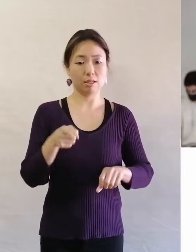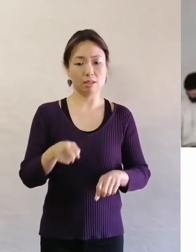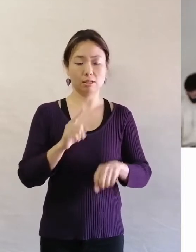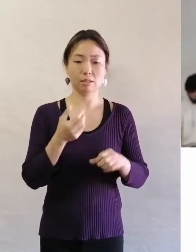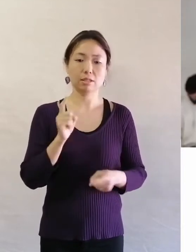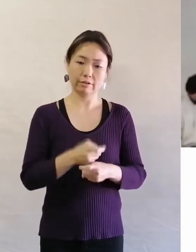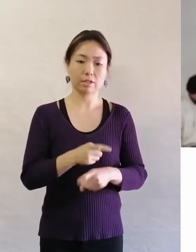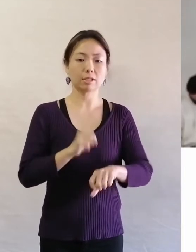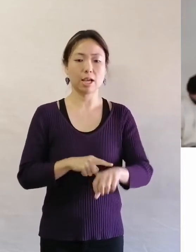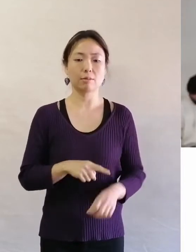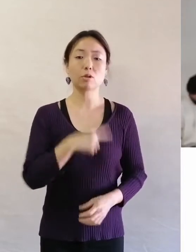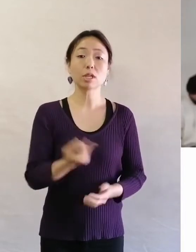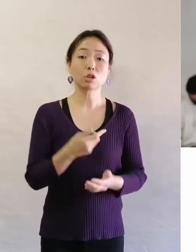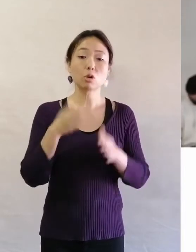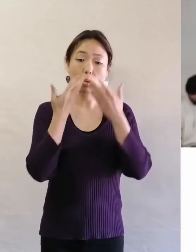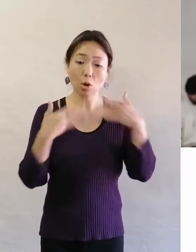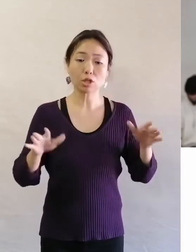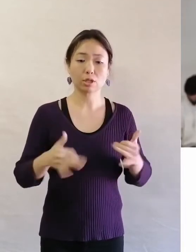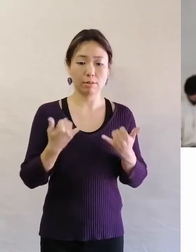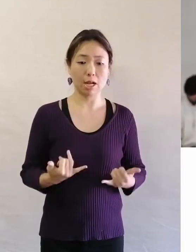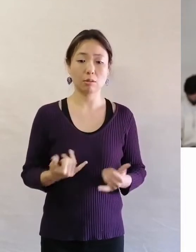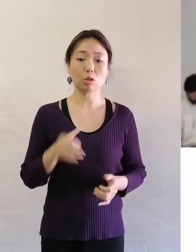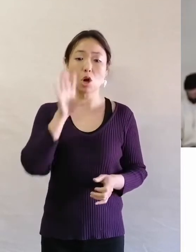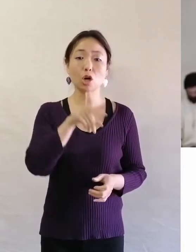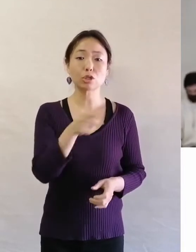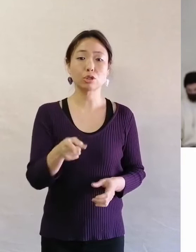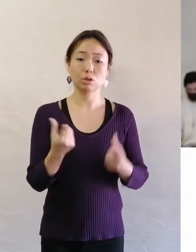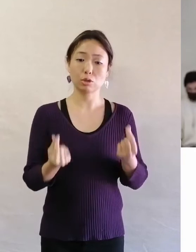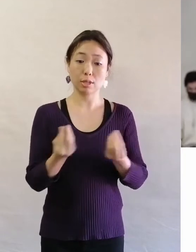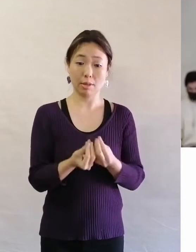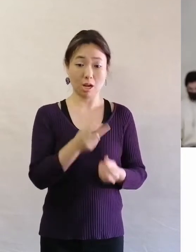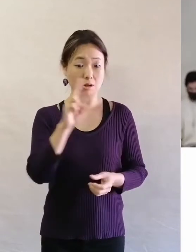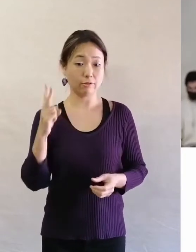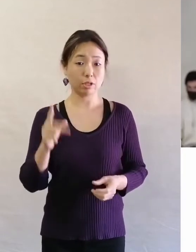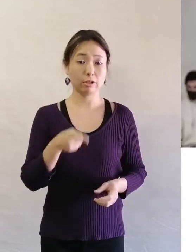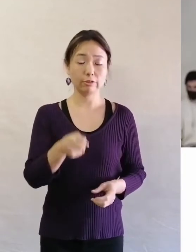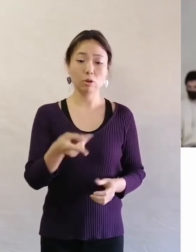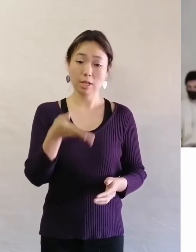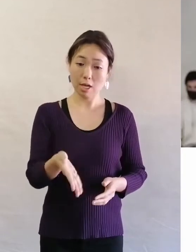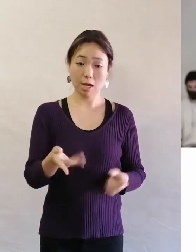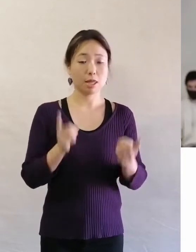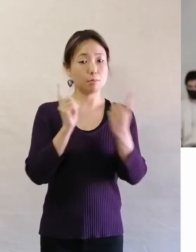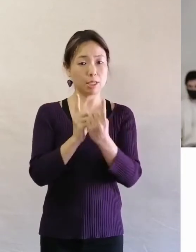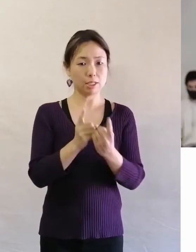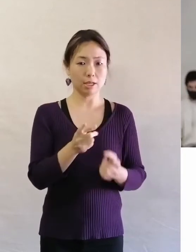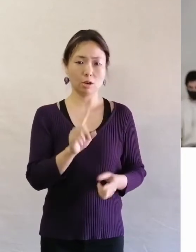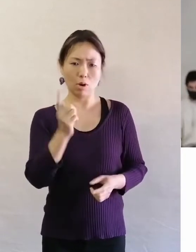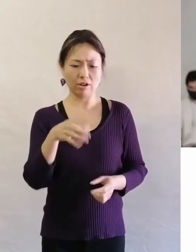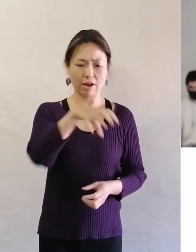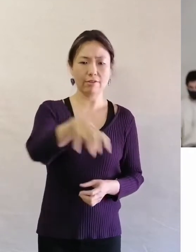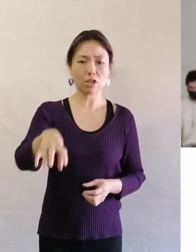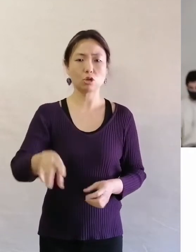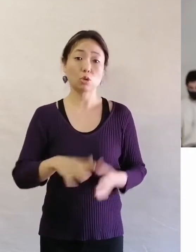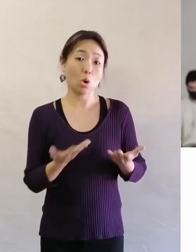spend some time to worship now, but I want to ask you to do something a little bit different. If you are here in a meeting in one of our venues, or